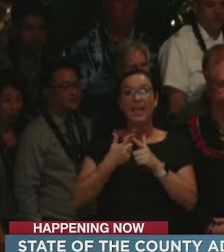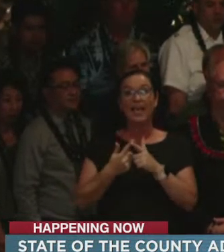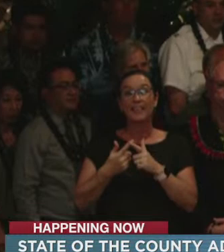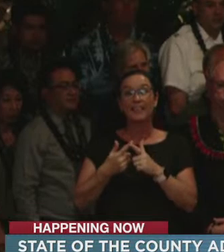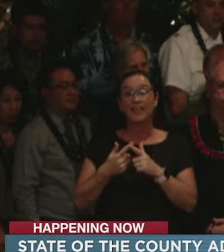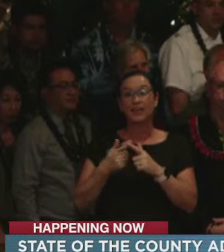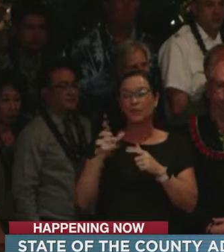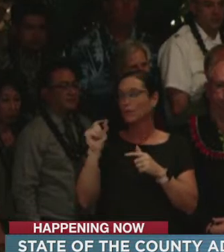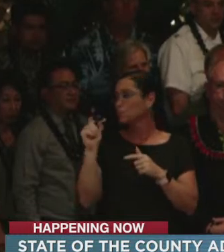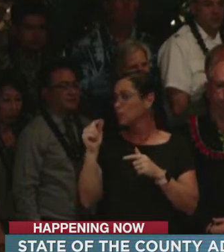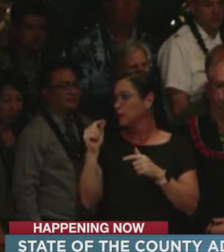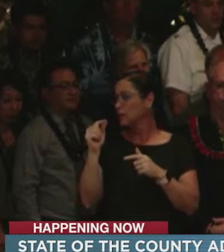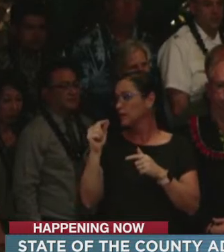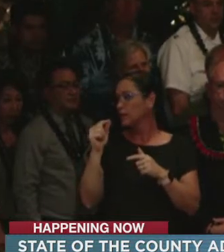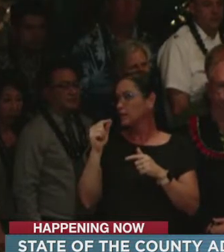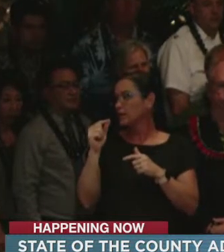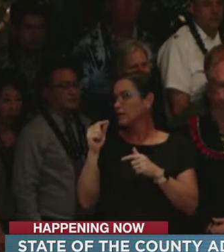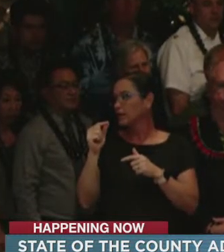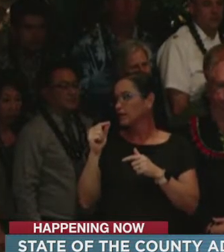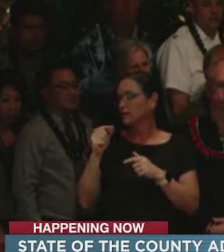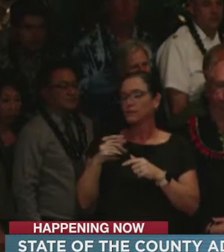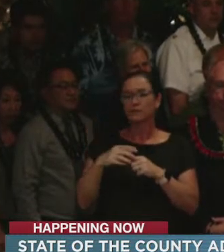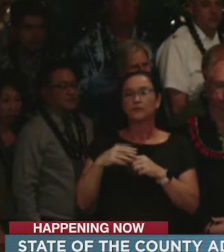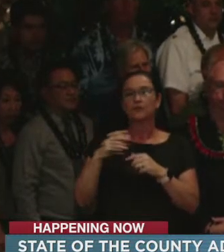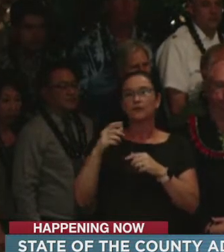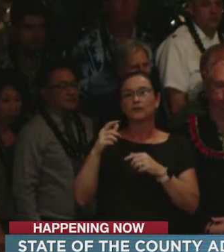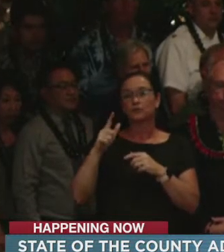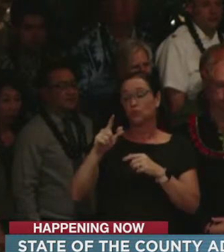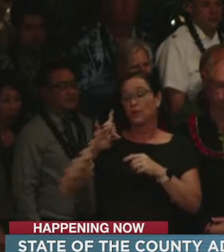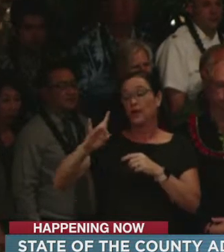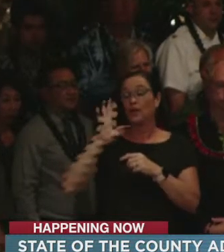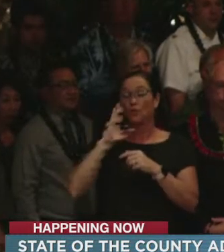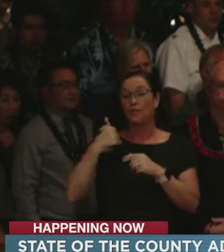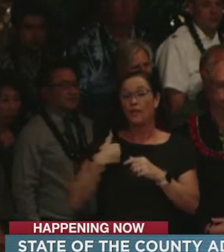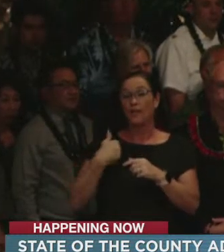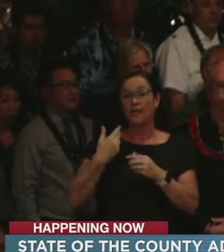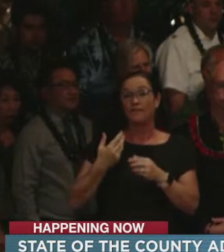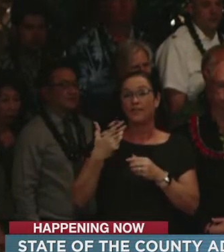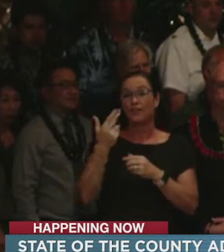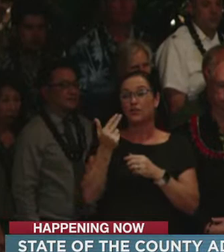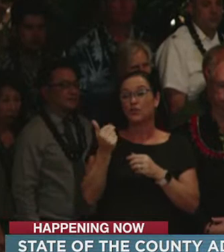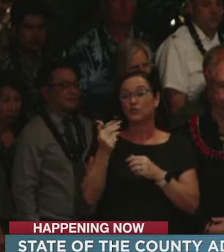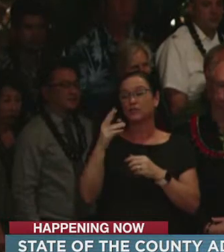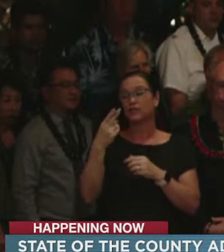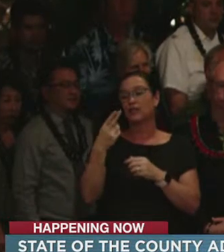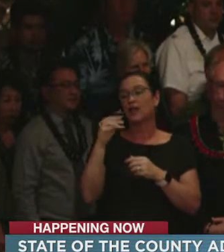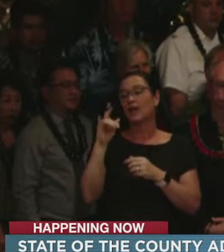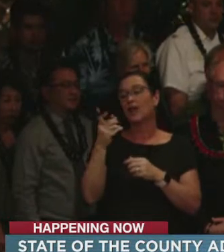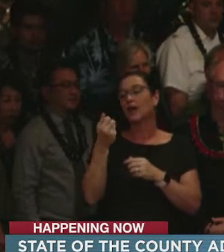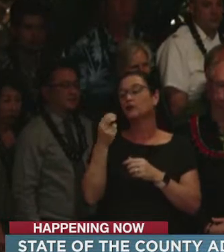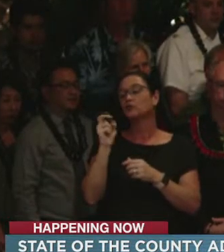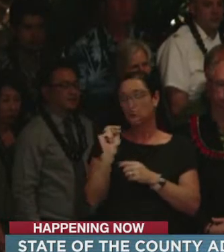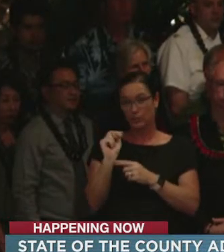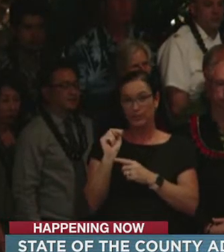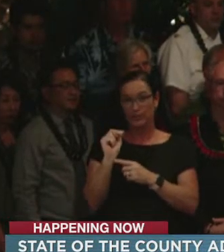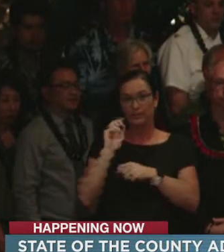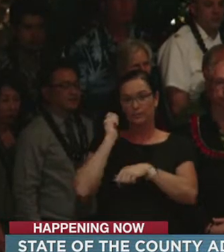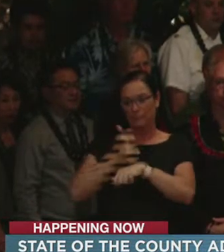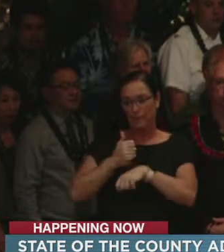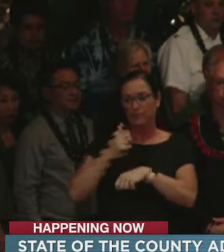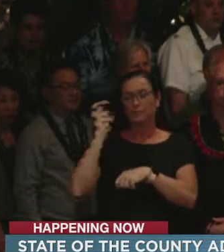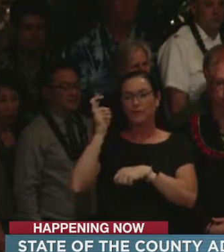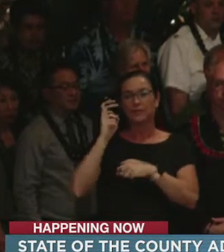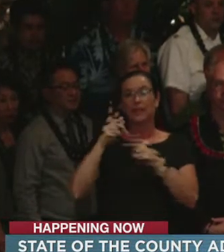Helion Ohana. As the need for public transportation increases, so must our capacity to operate our Helion